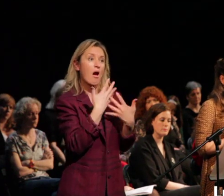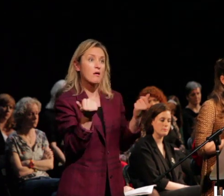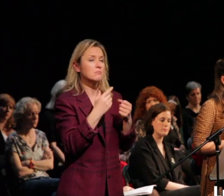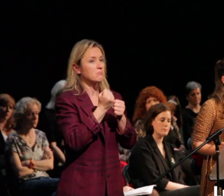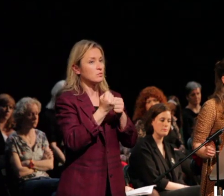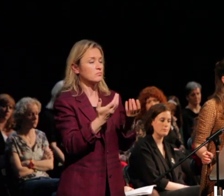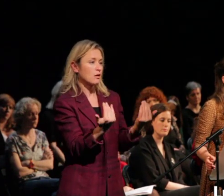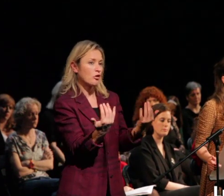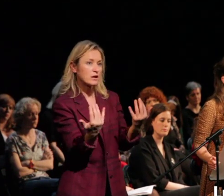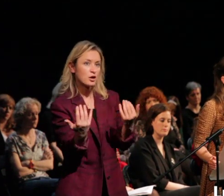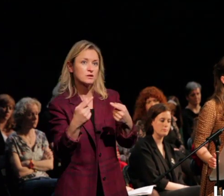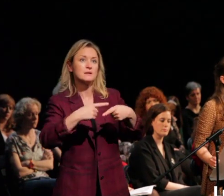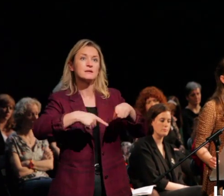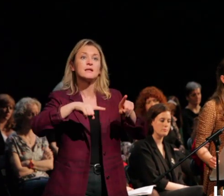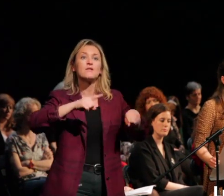And